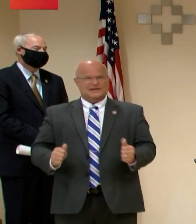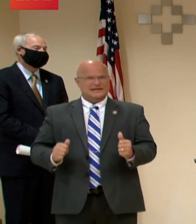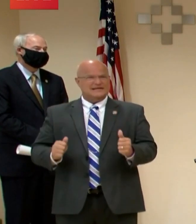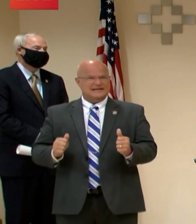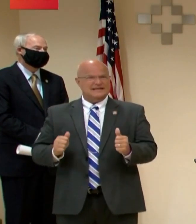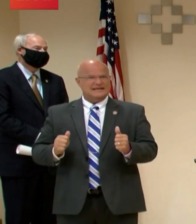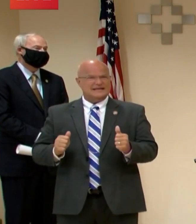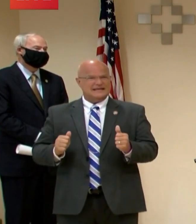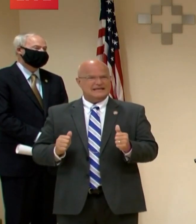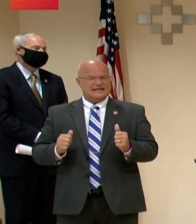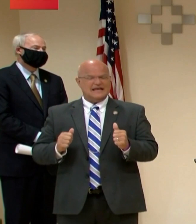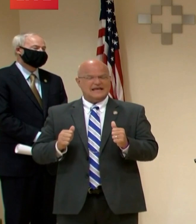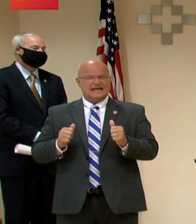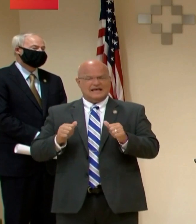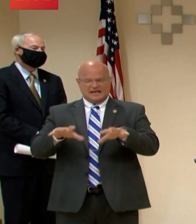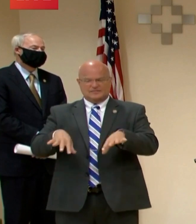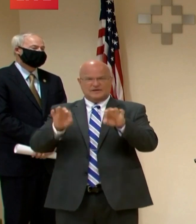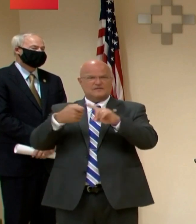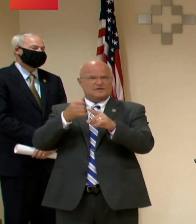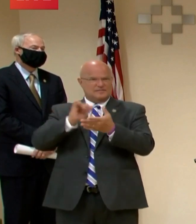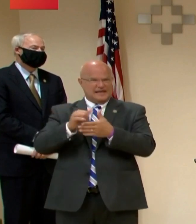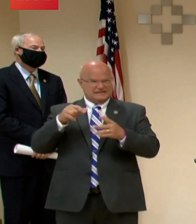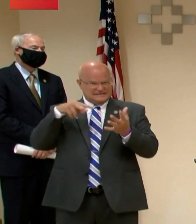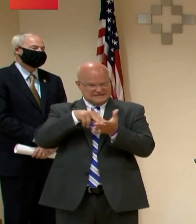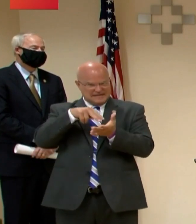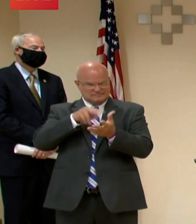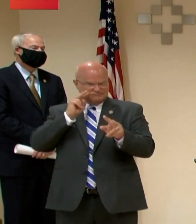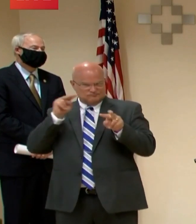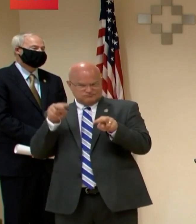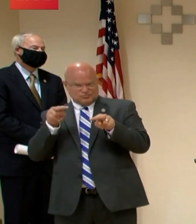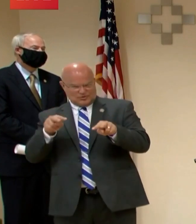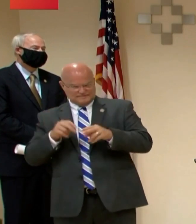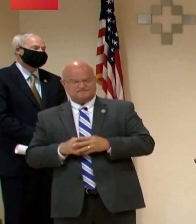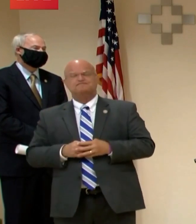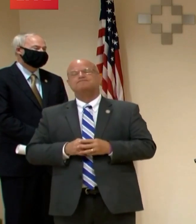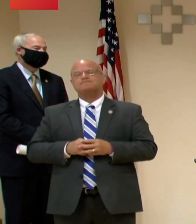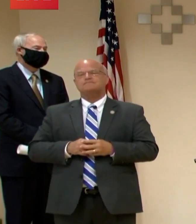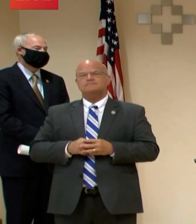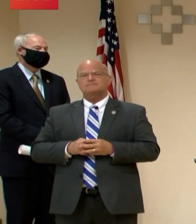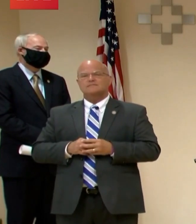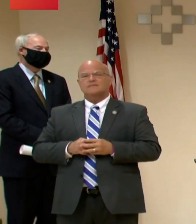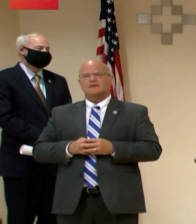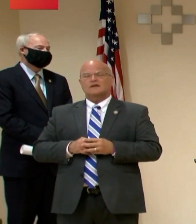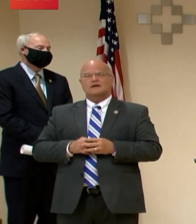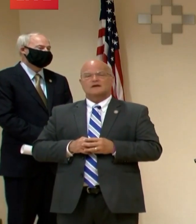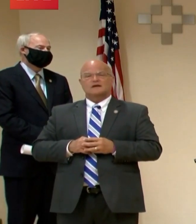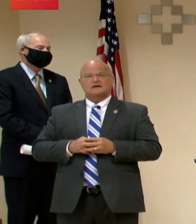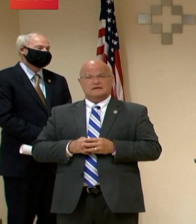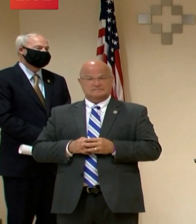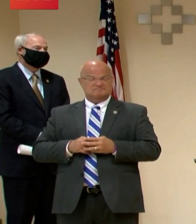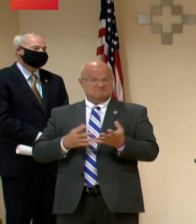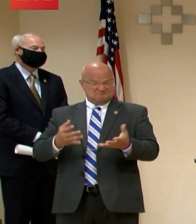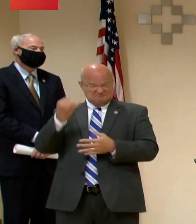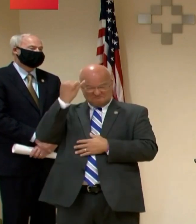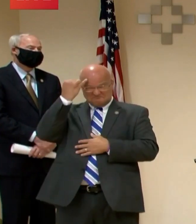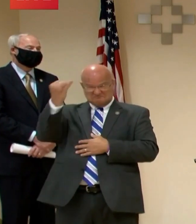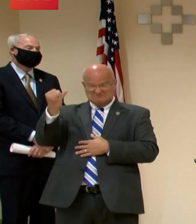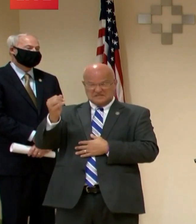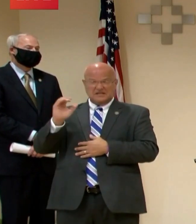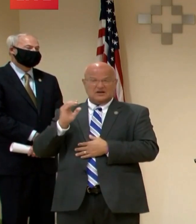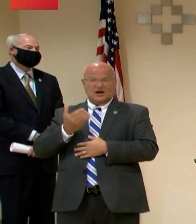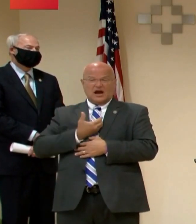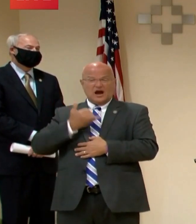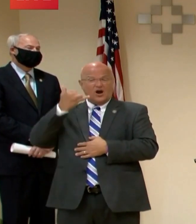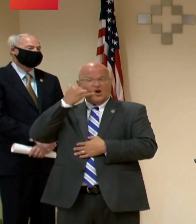to pick that up from that standpoint. Just to give you an idea, our